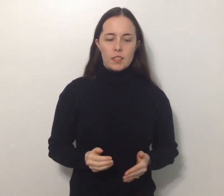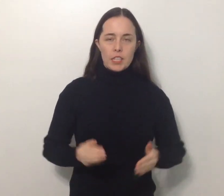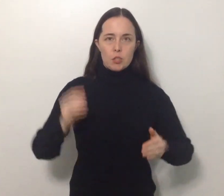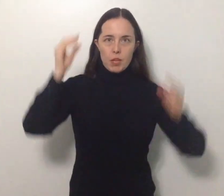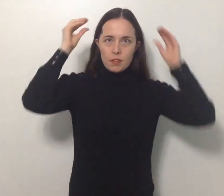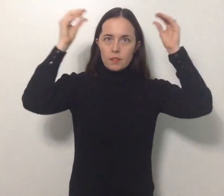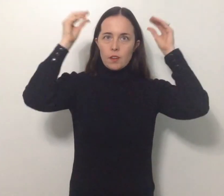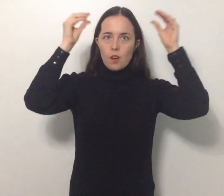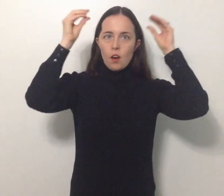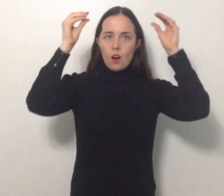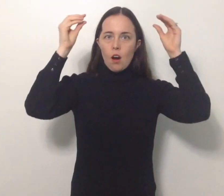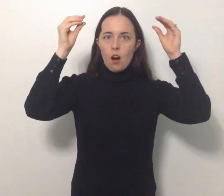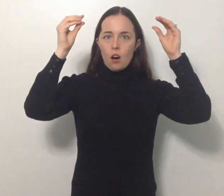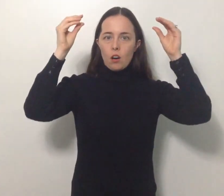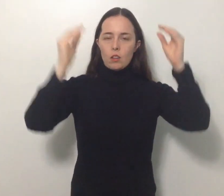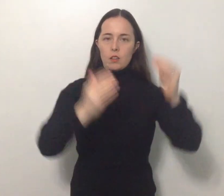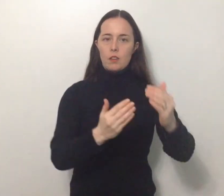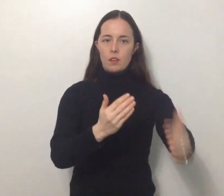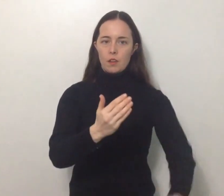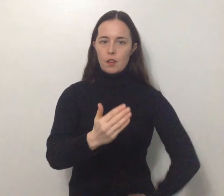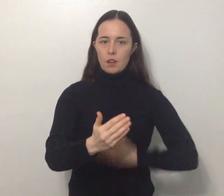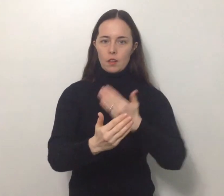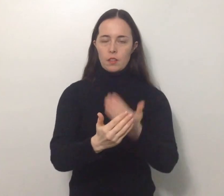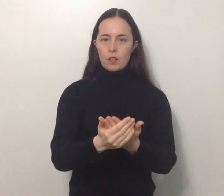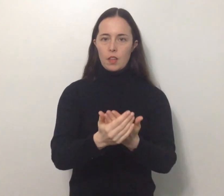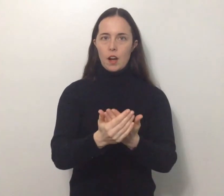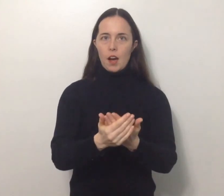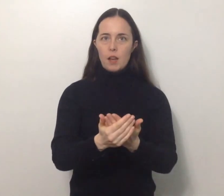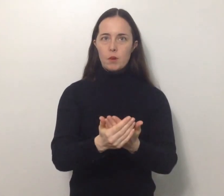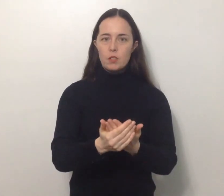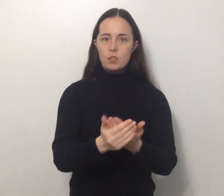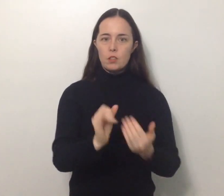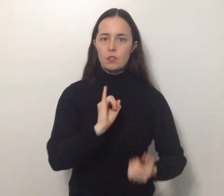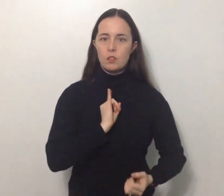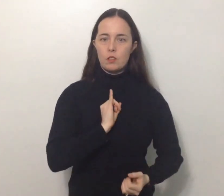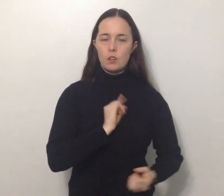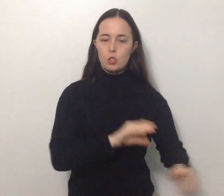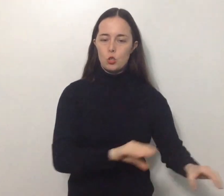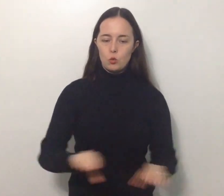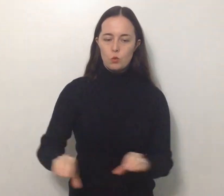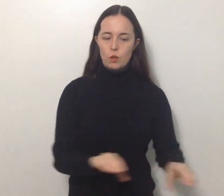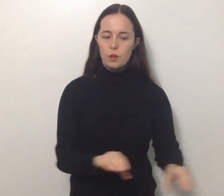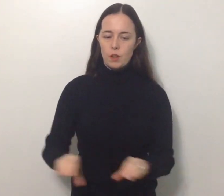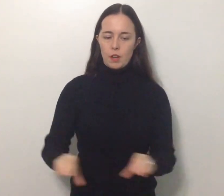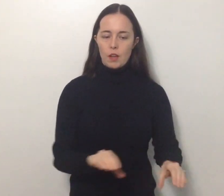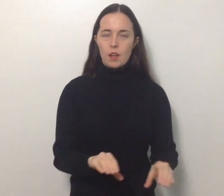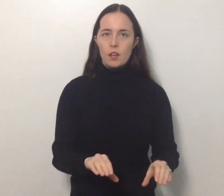teach me all that I must do